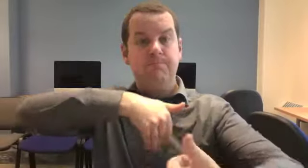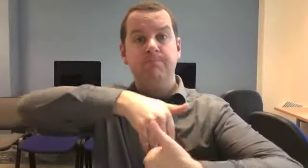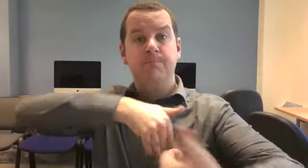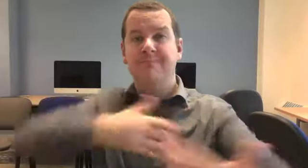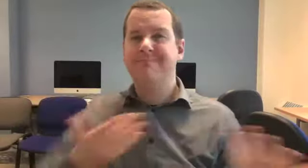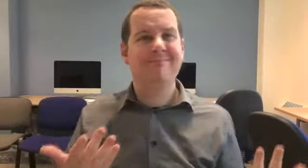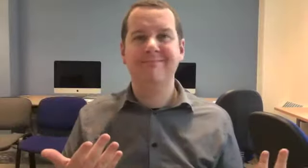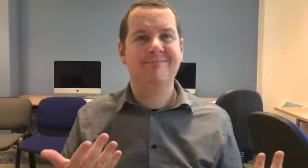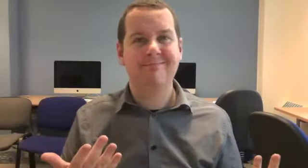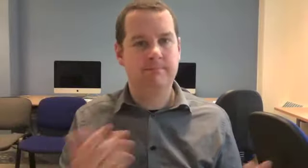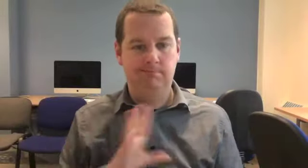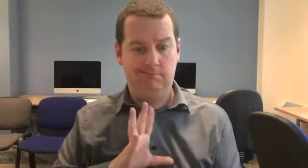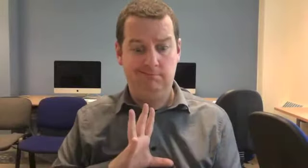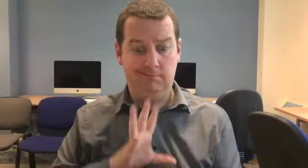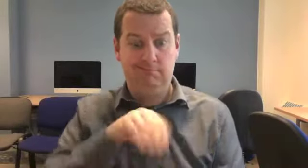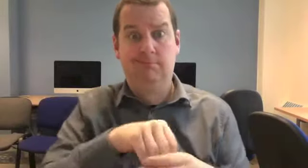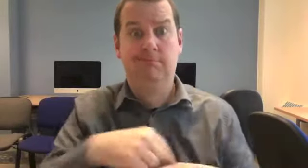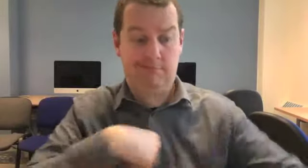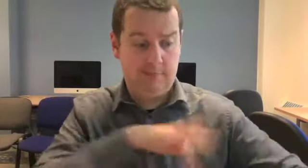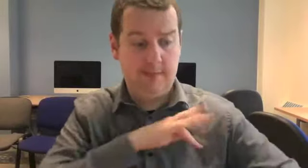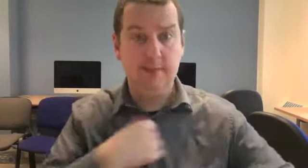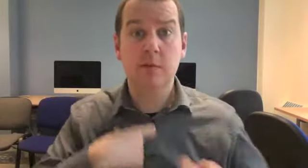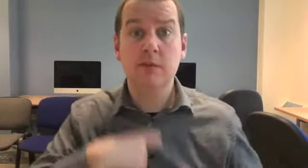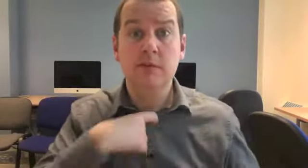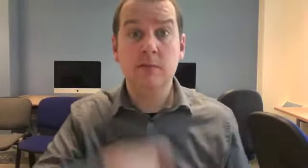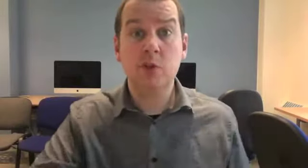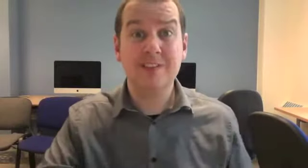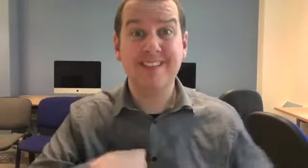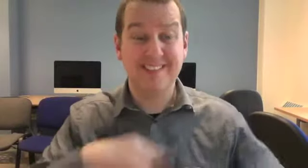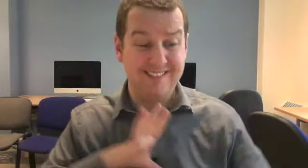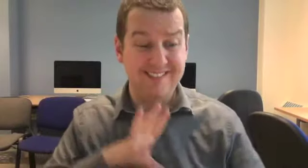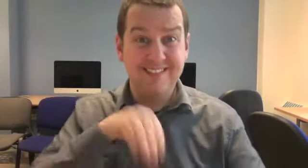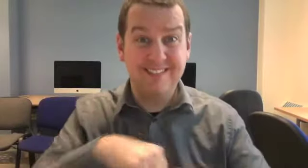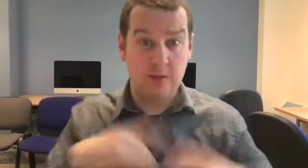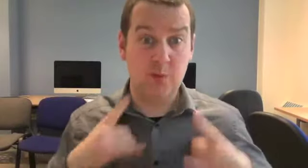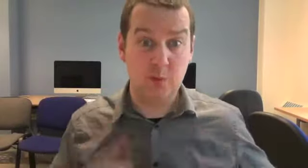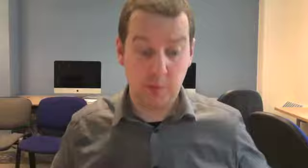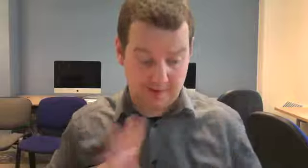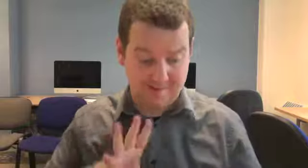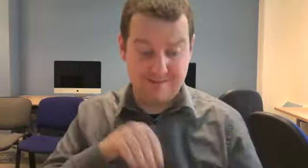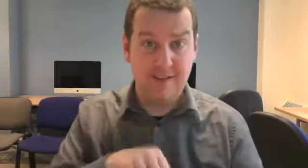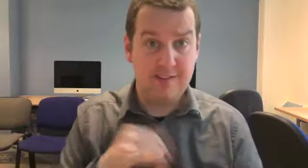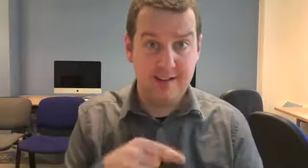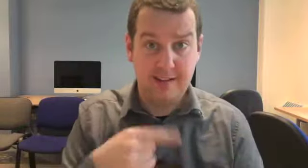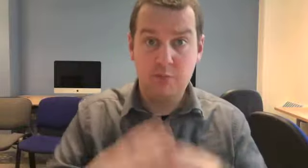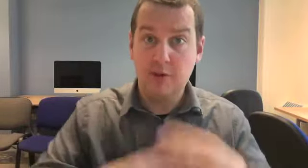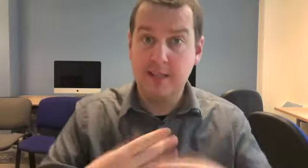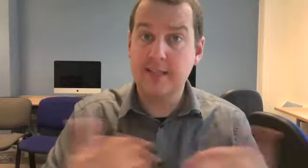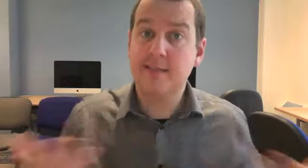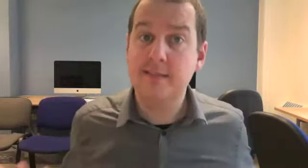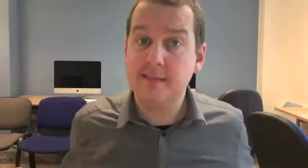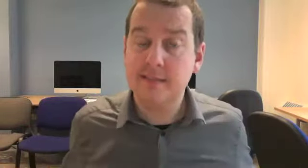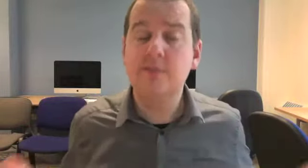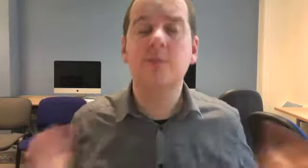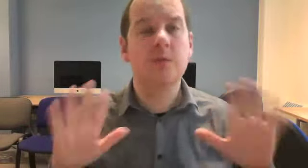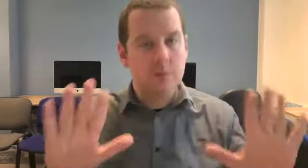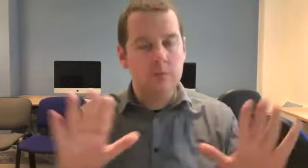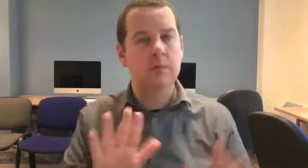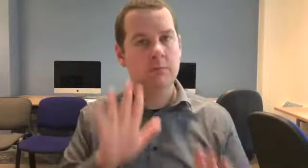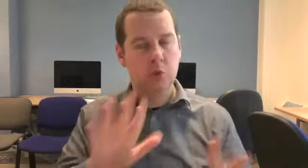subject and look at it in that neutral way. I mean, I'm a person, I'm a human being. I am involved as a human being and as a researcher in what I'm